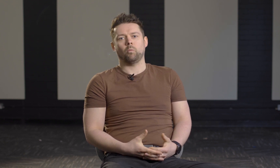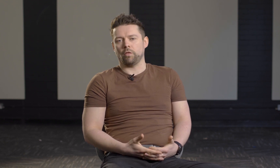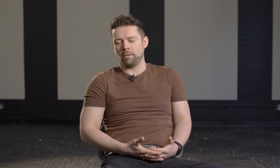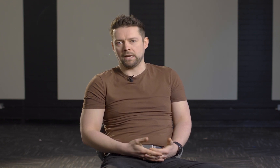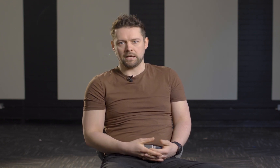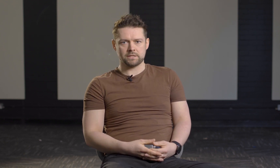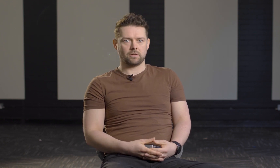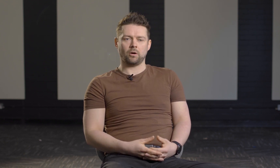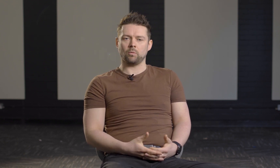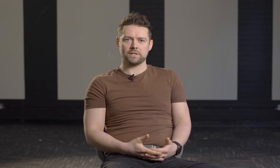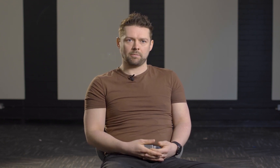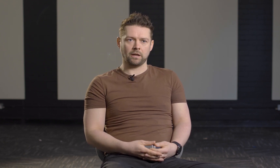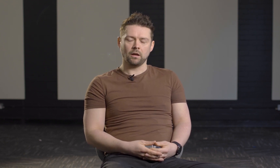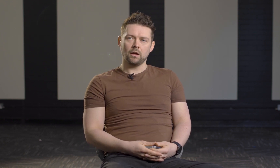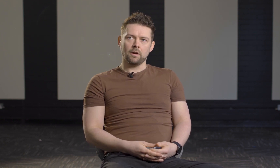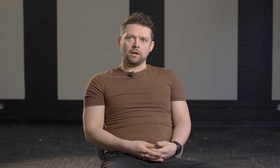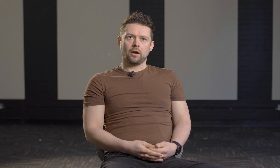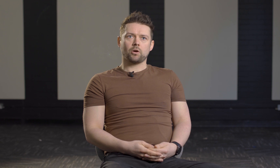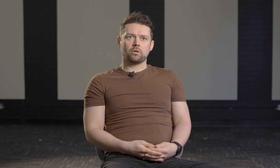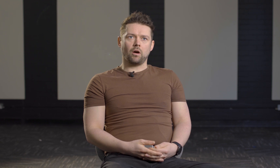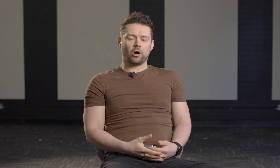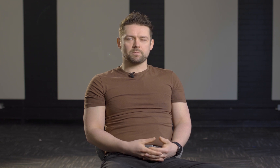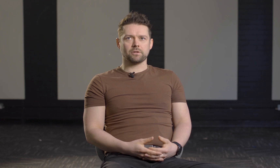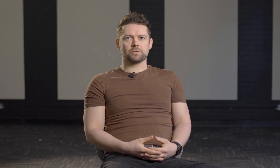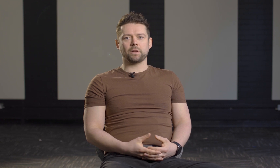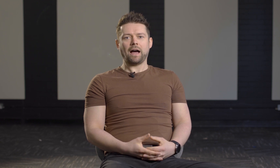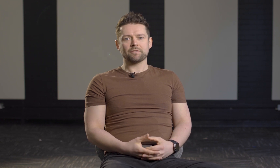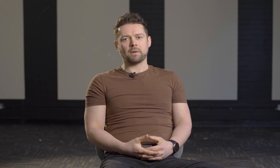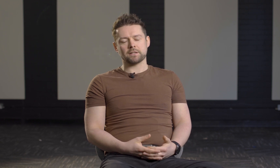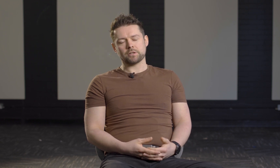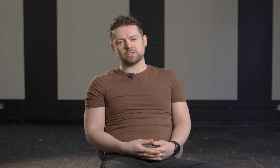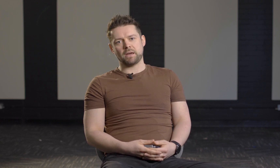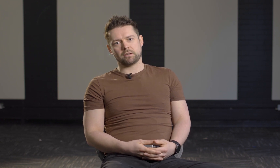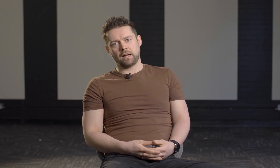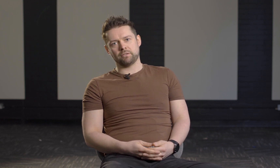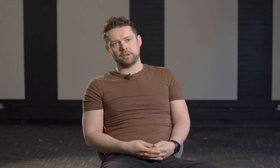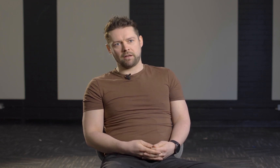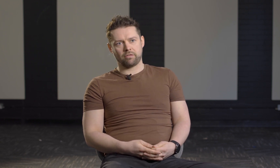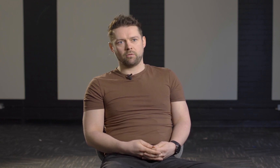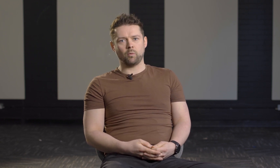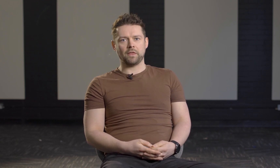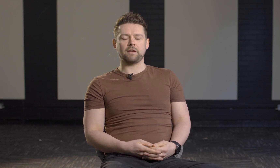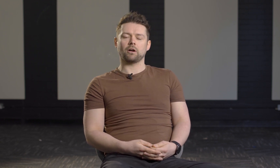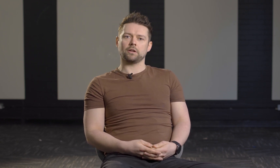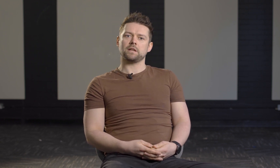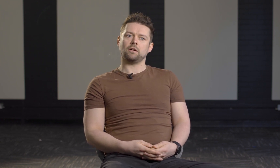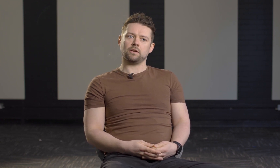what the pain is or what's happening, hospitals will have to make decisions based on life or death, whether they've got consent or